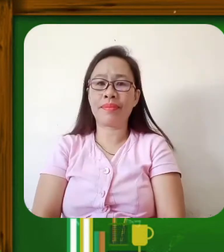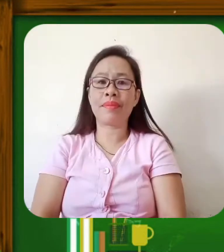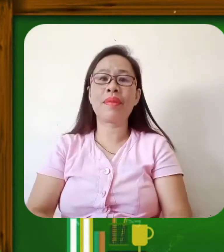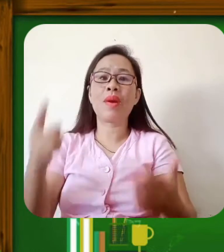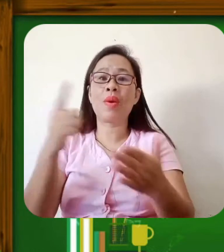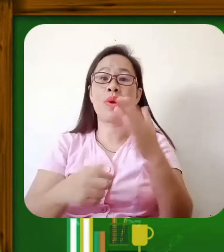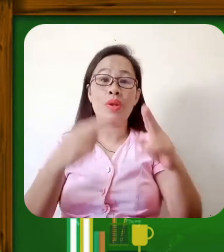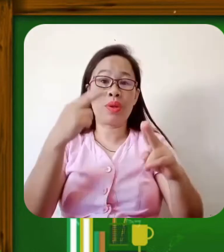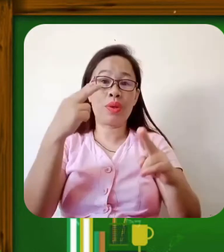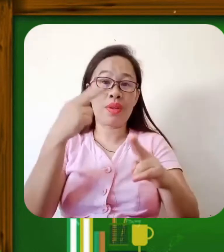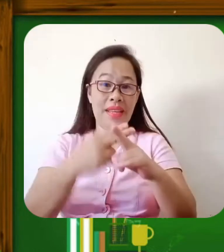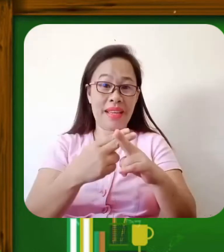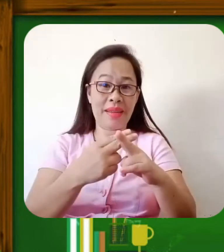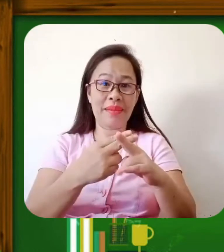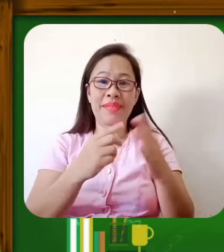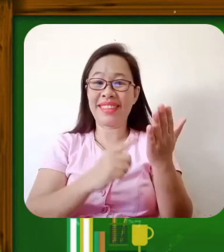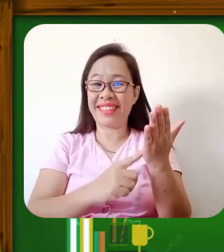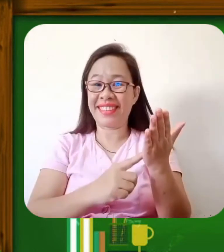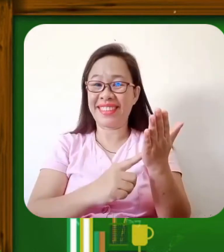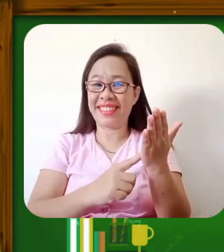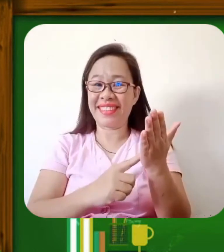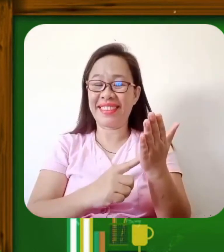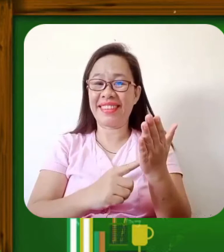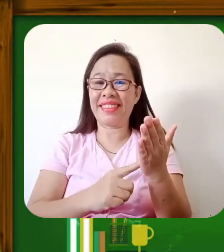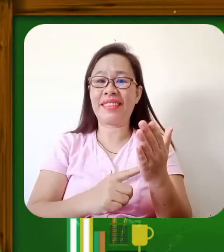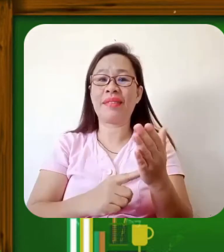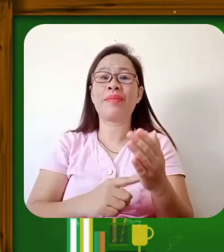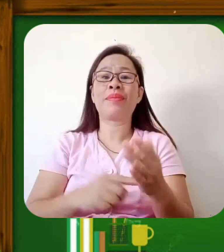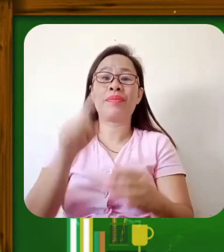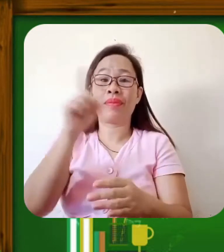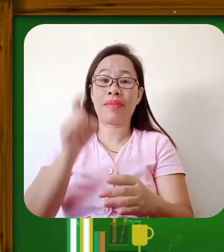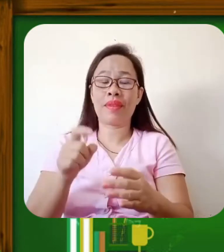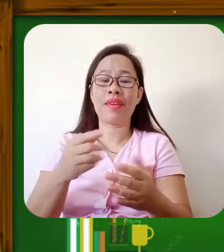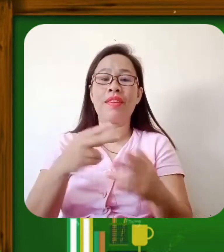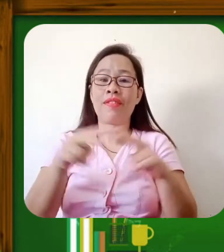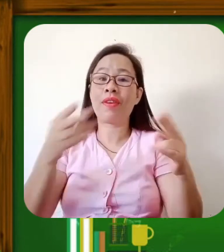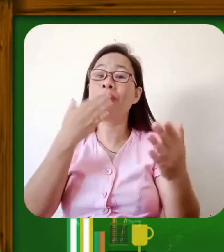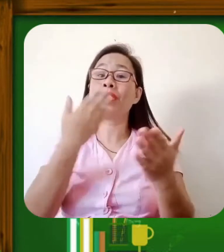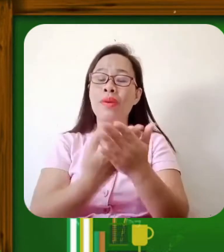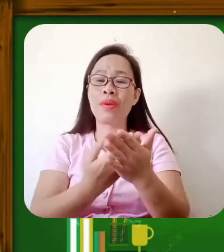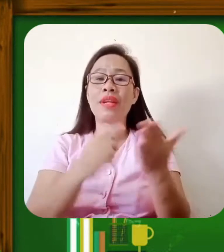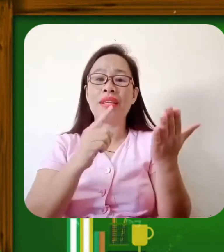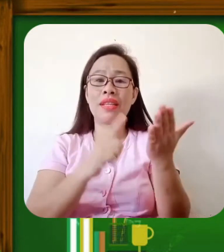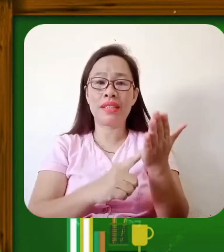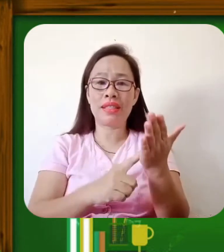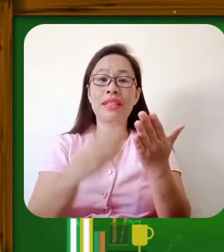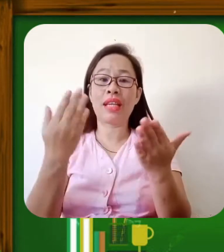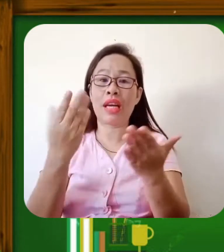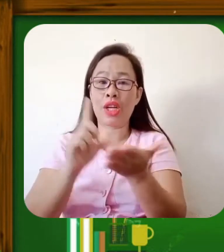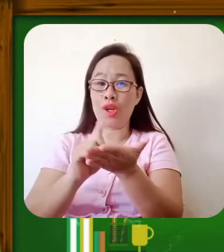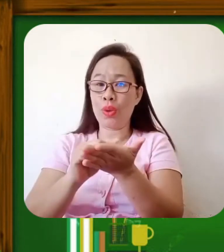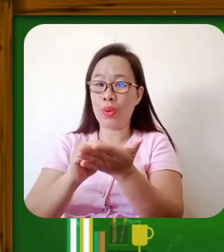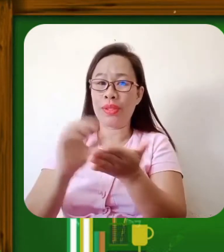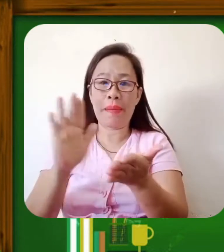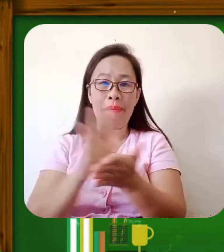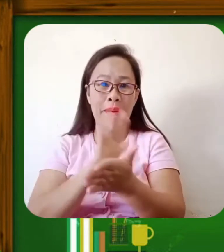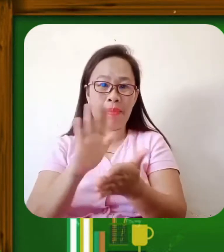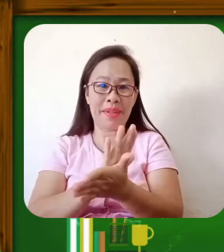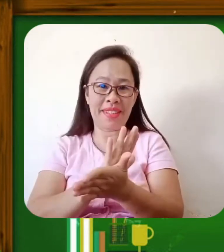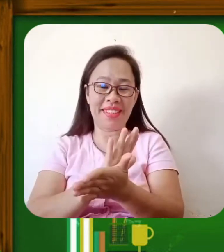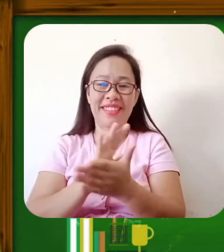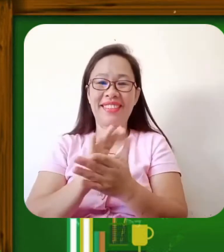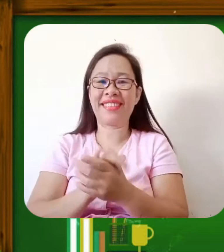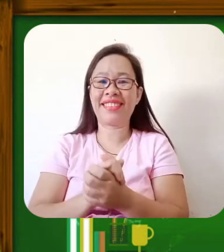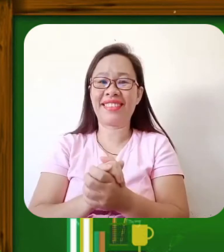What do you call this? Okay, very good. This is a newspaper.